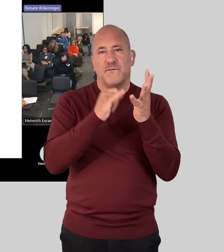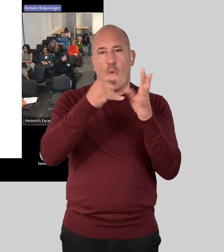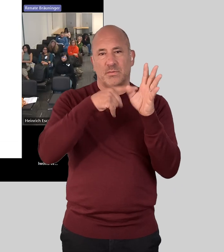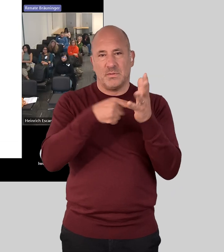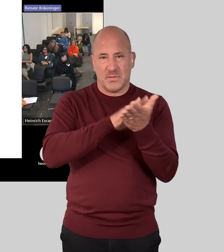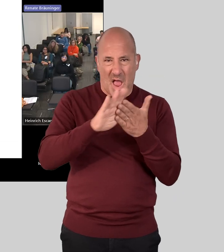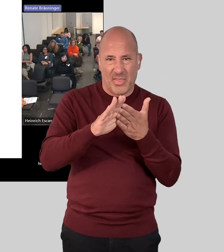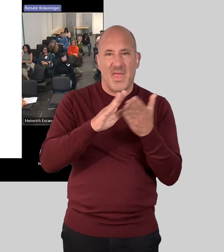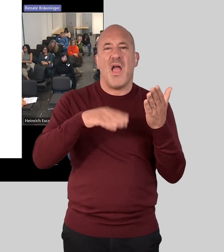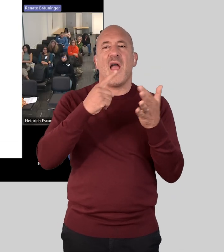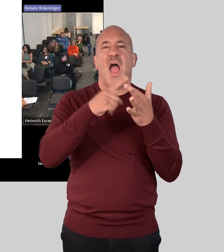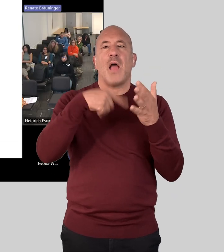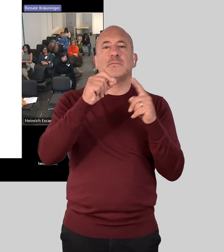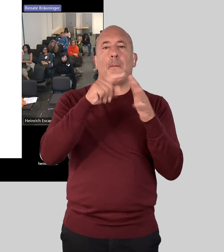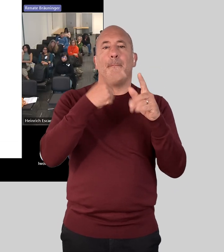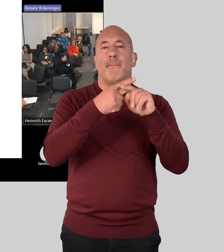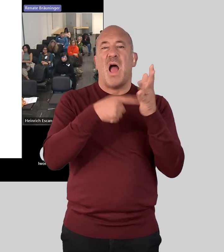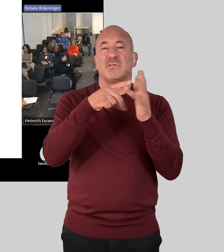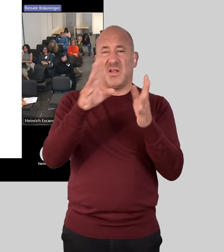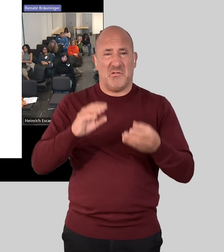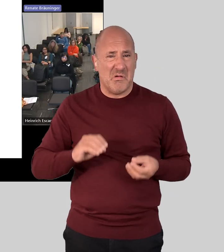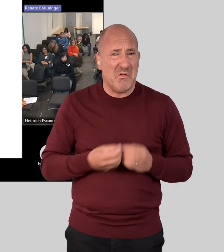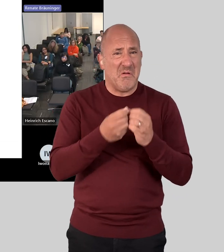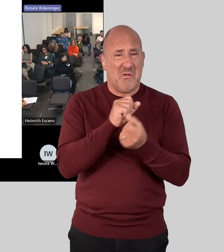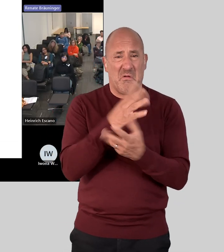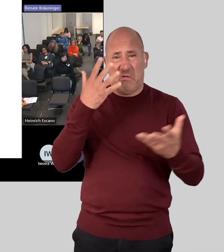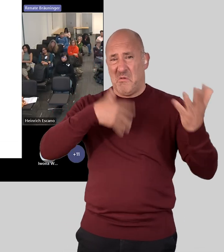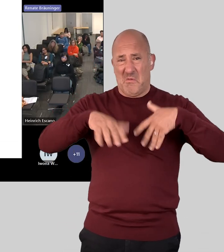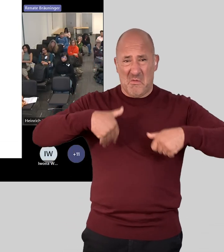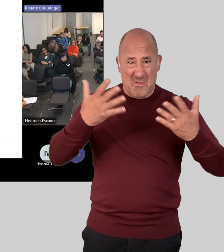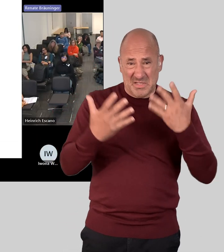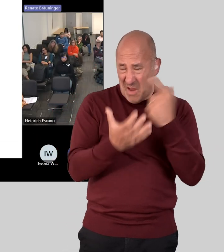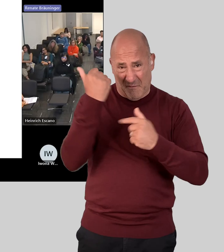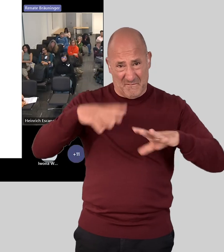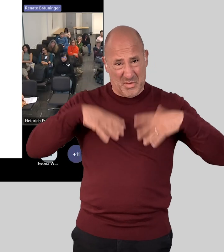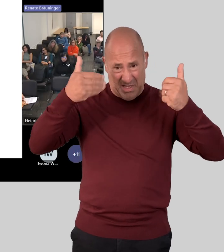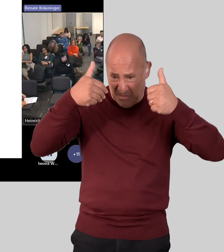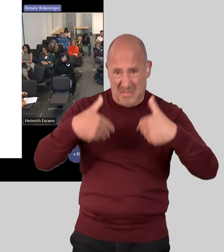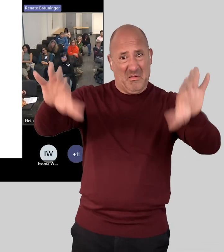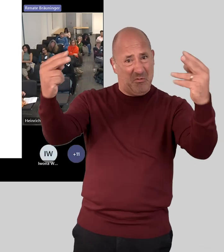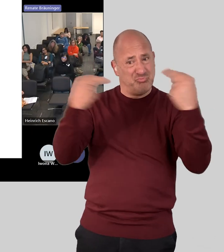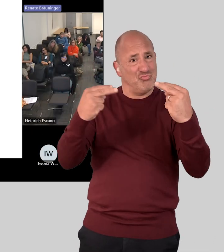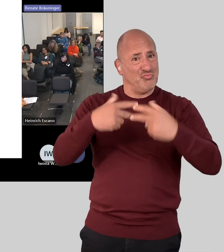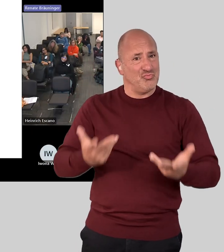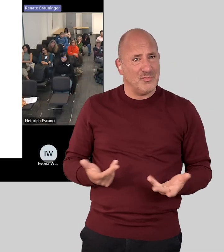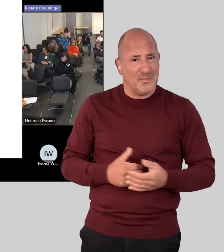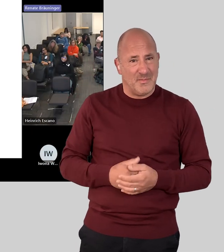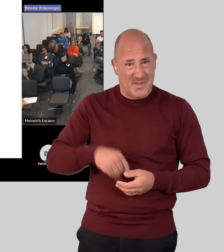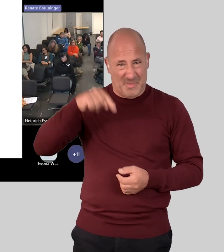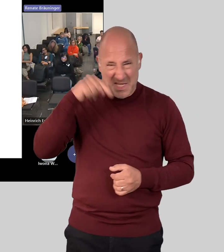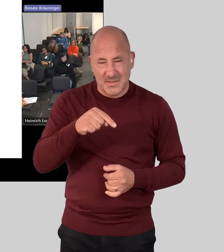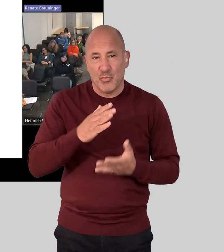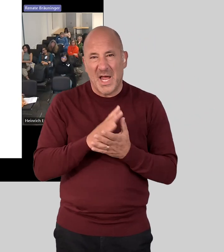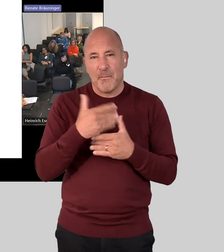Paxton were making emancipatory acts by making their discoveries freely available to anyone.